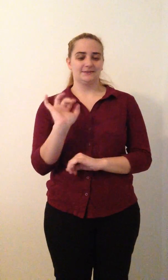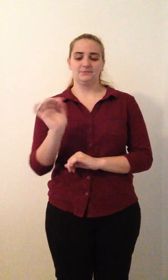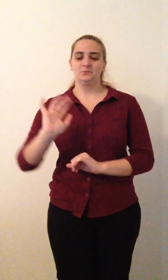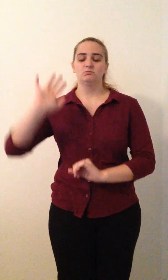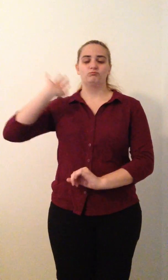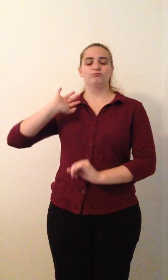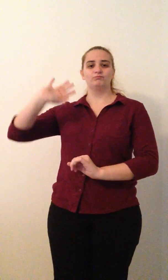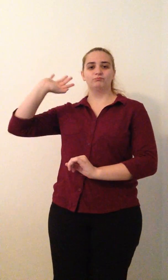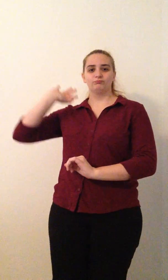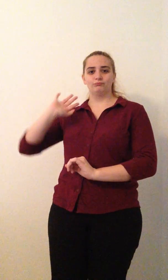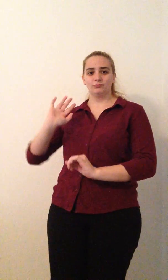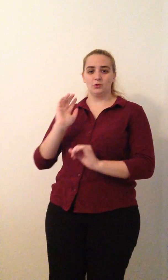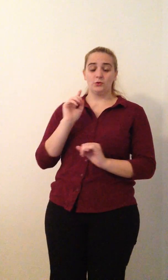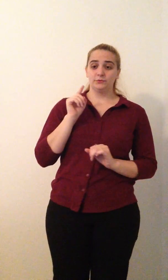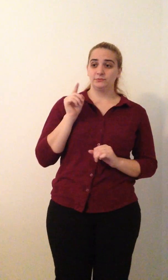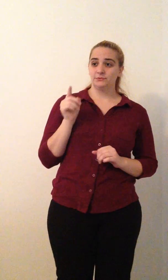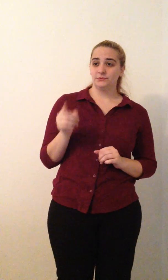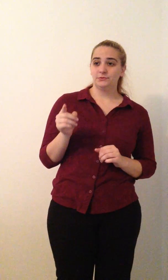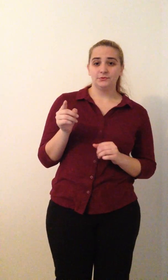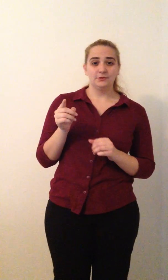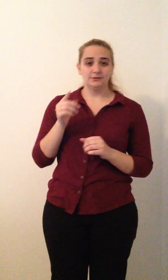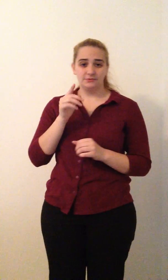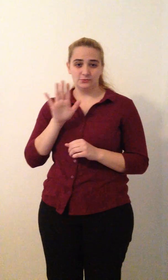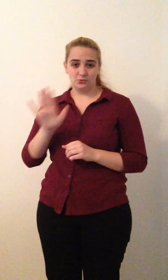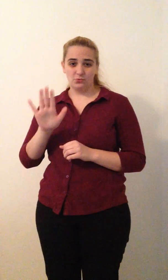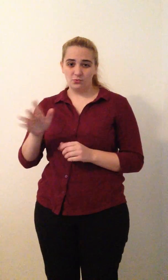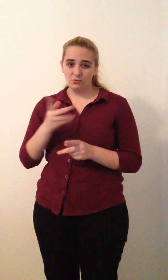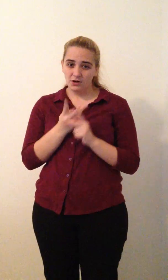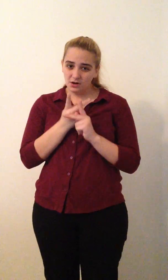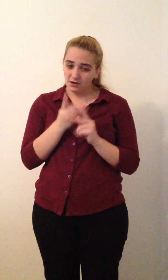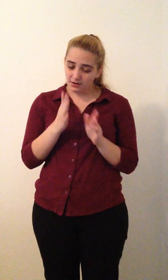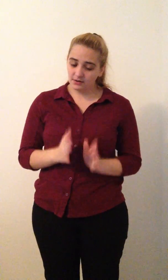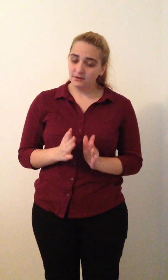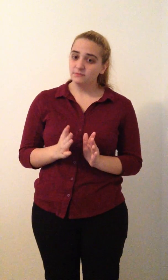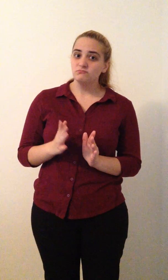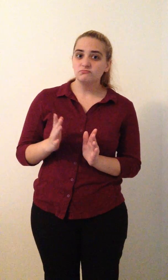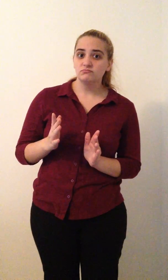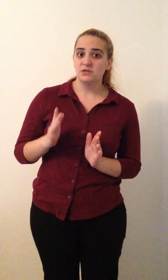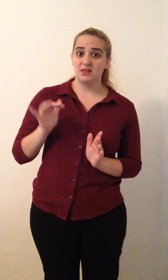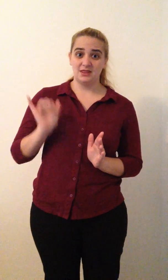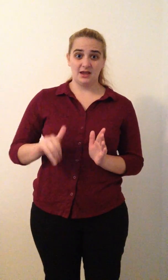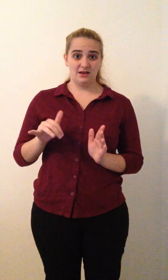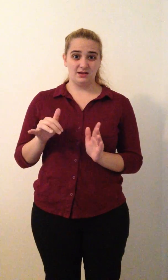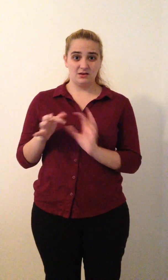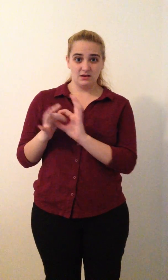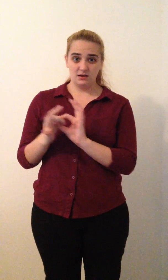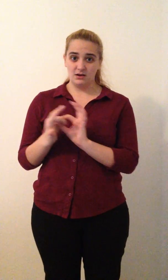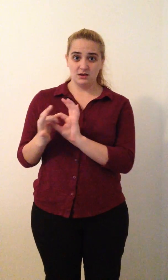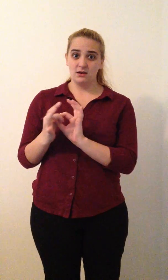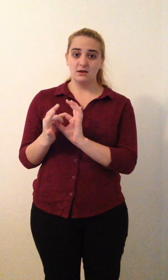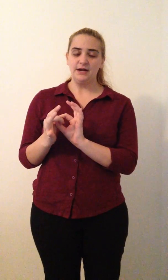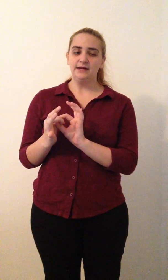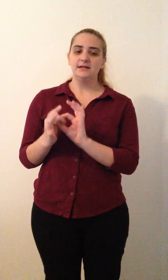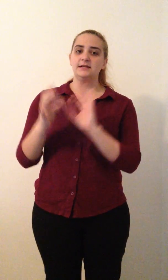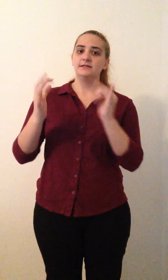family, familiar. The more, and this is interesting too, when you first meet